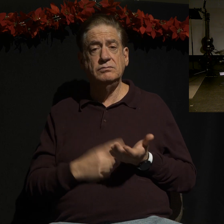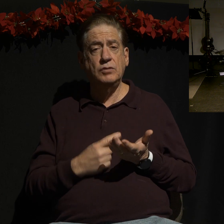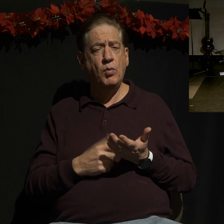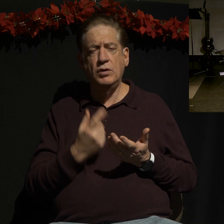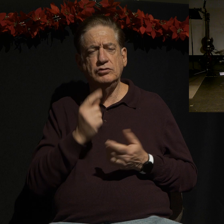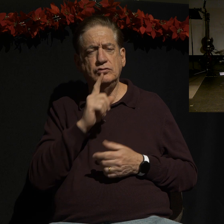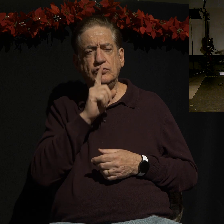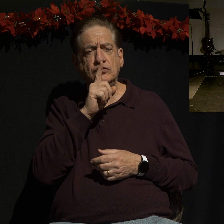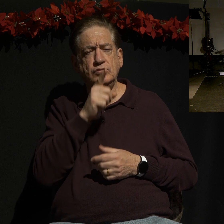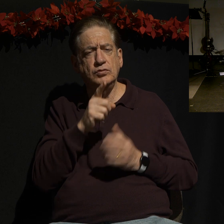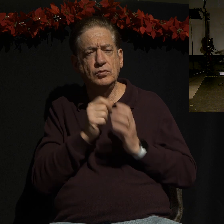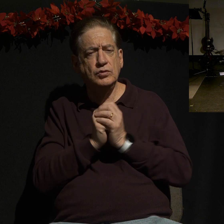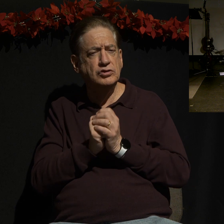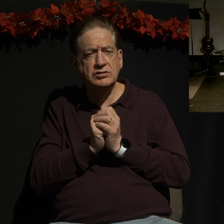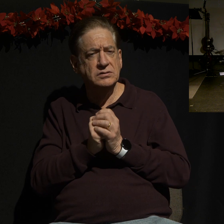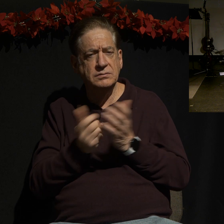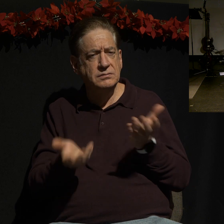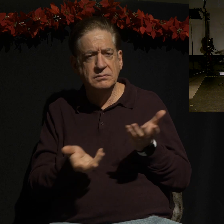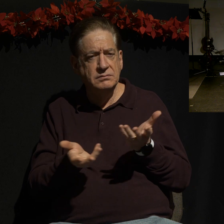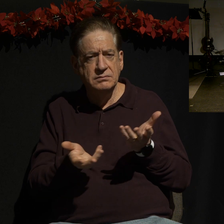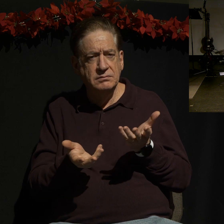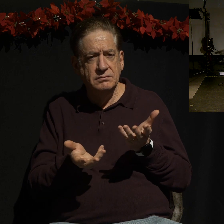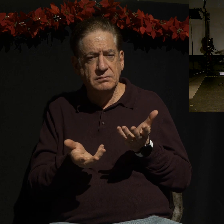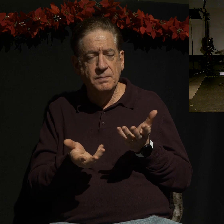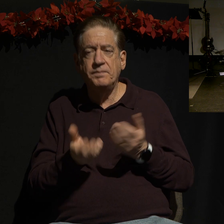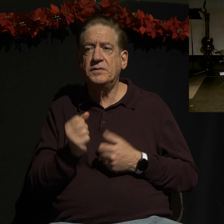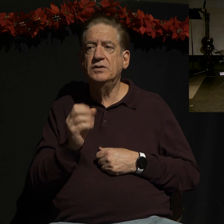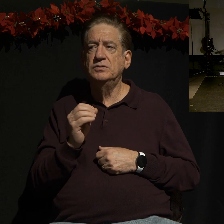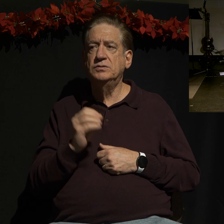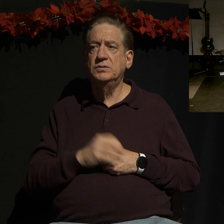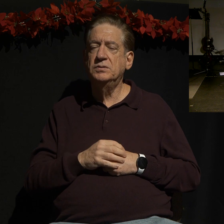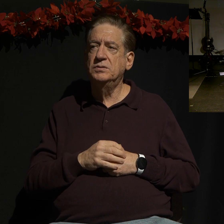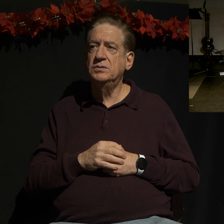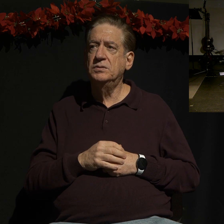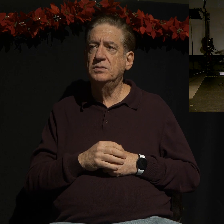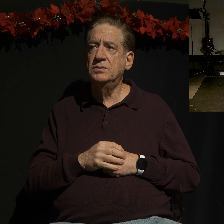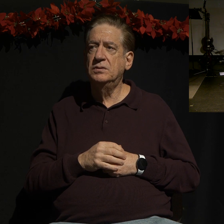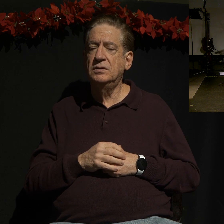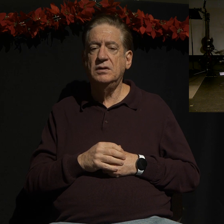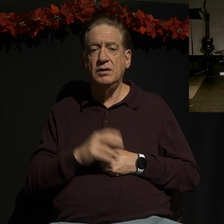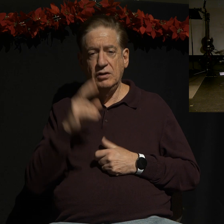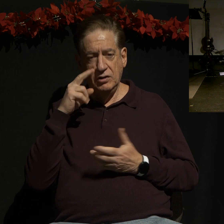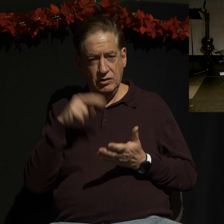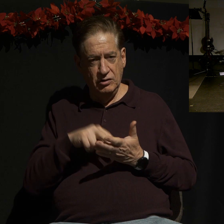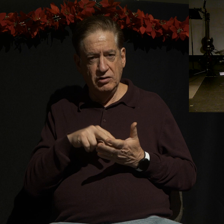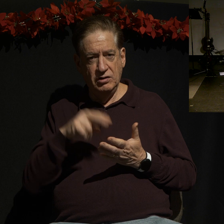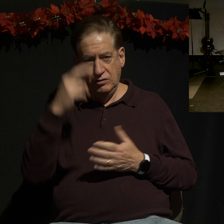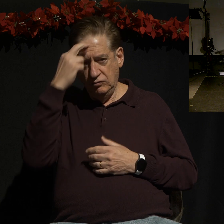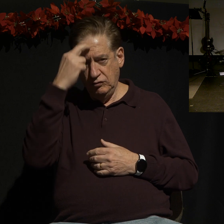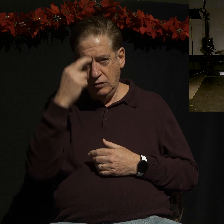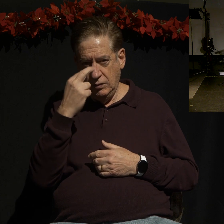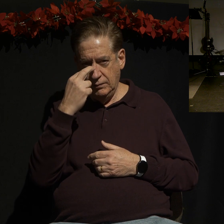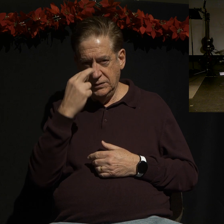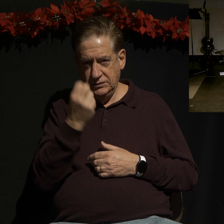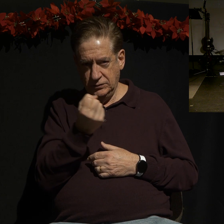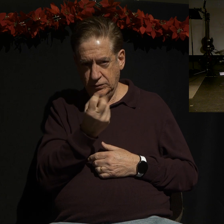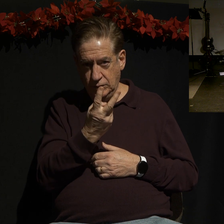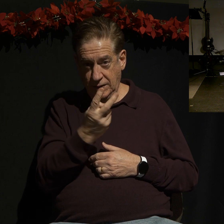our true worship? And so I want to look at Romans